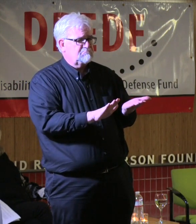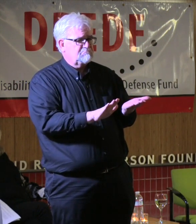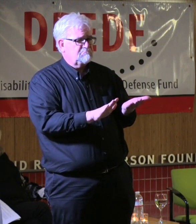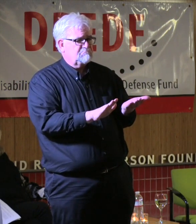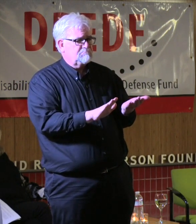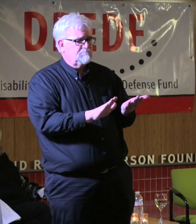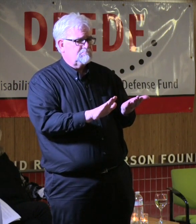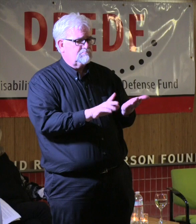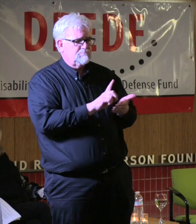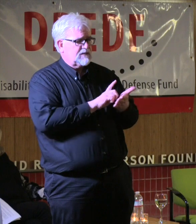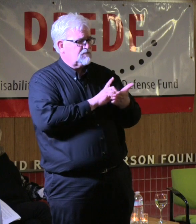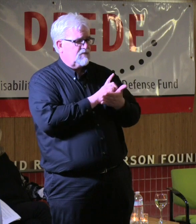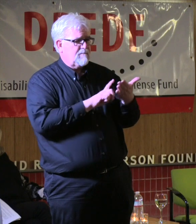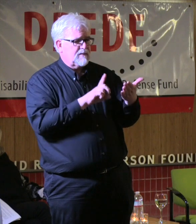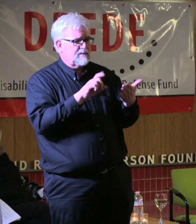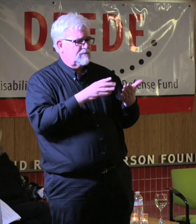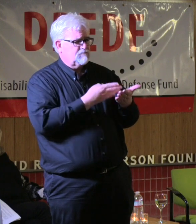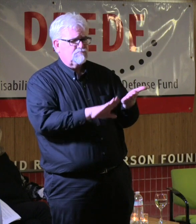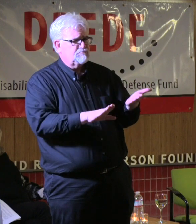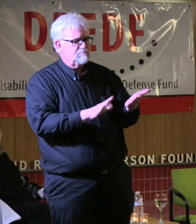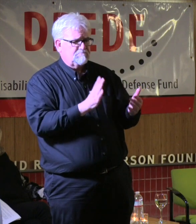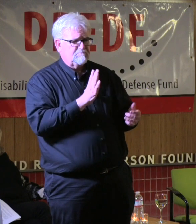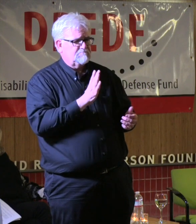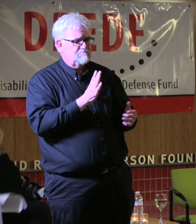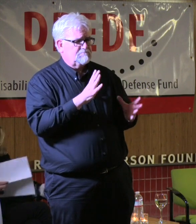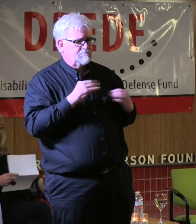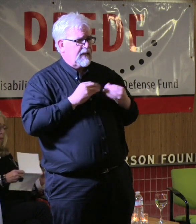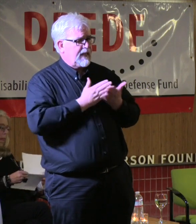to discriminate on the basis of a disability.